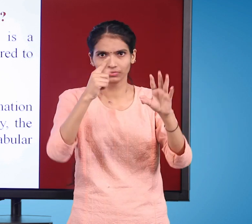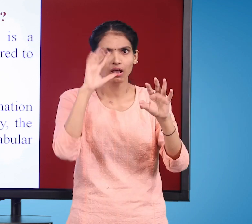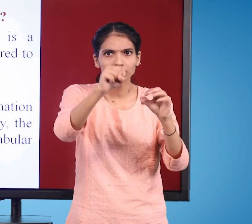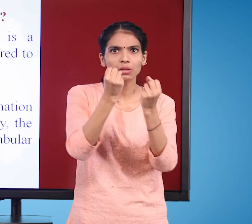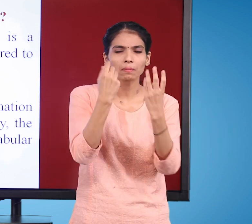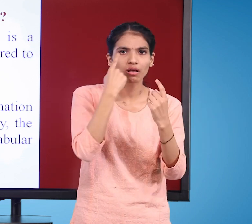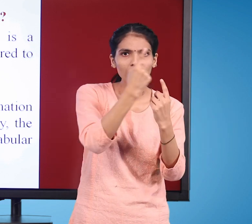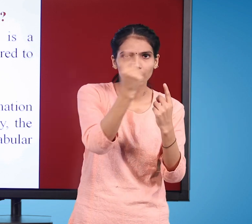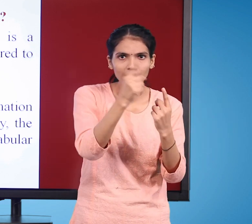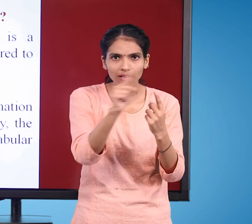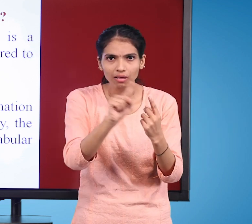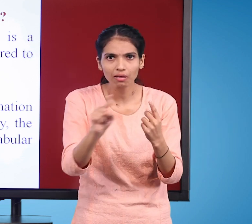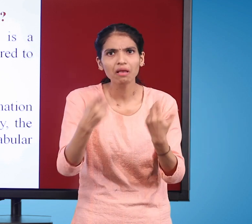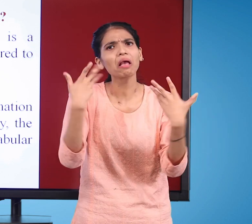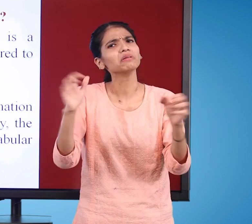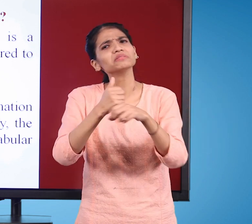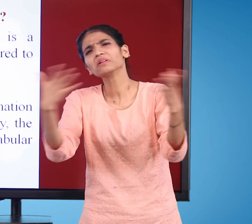tabular form using tally marks.